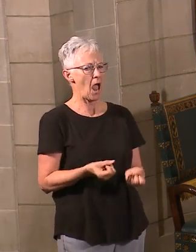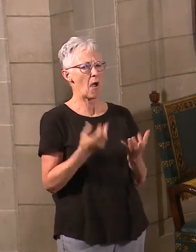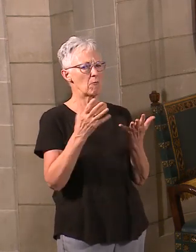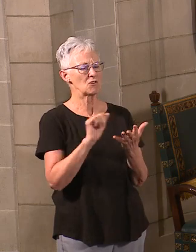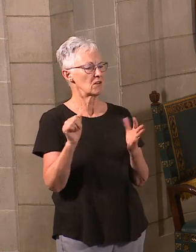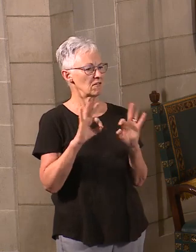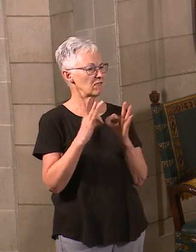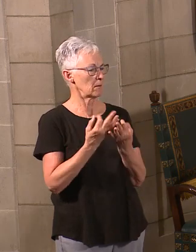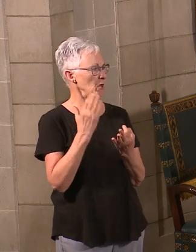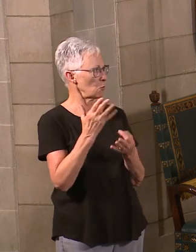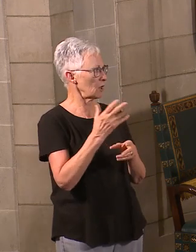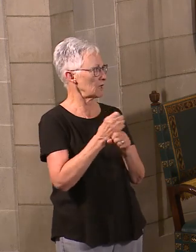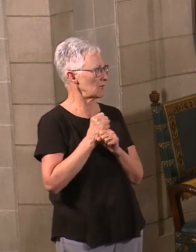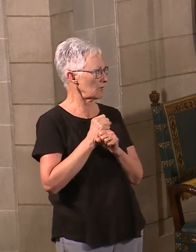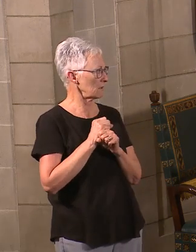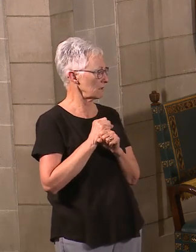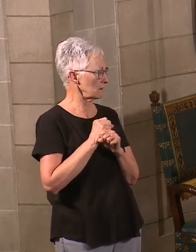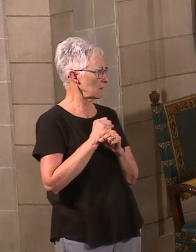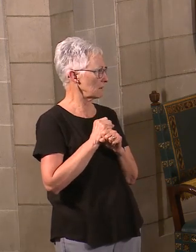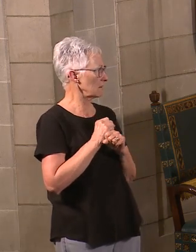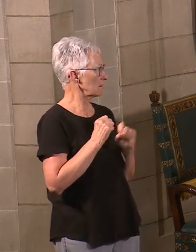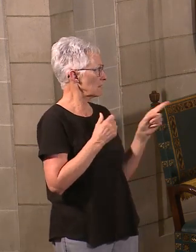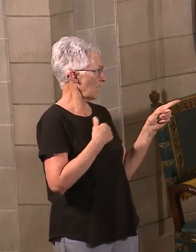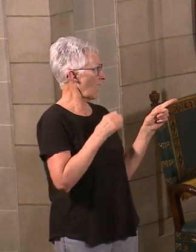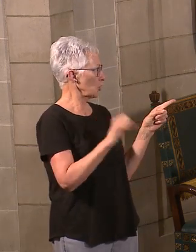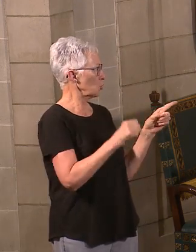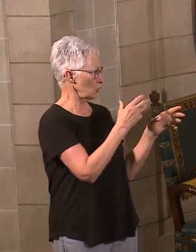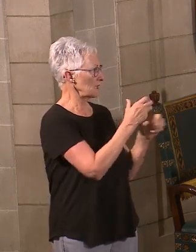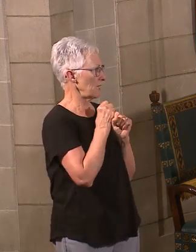SNAP benefits? I can get that for you and have that for you later today. Great.